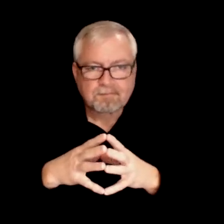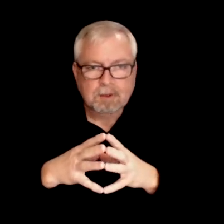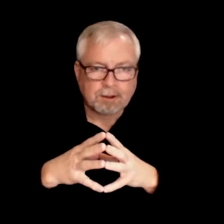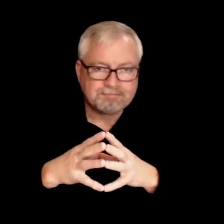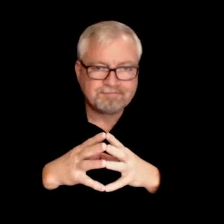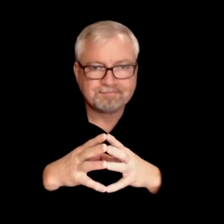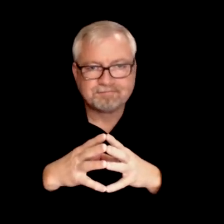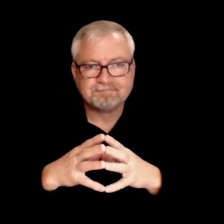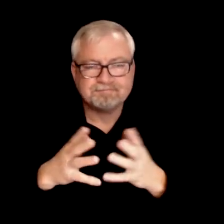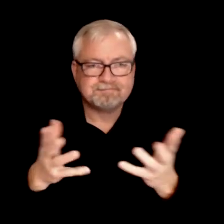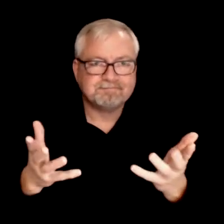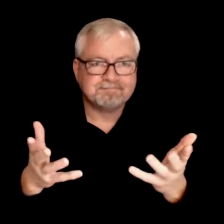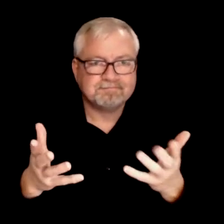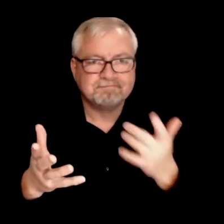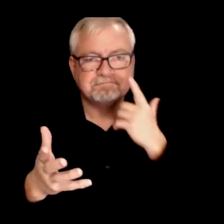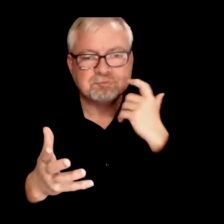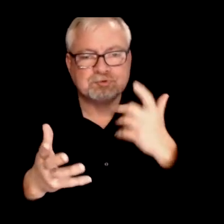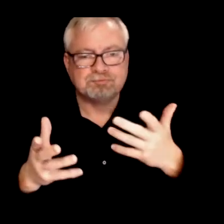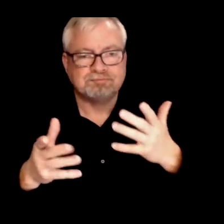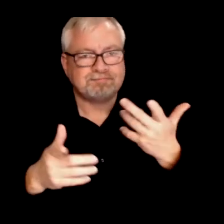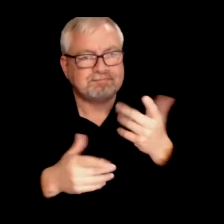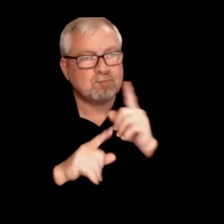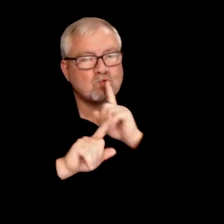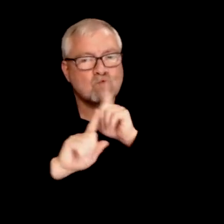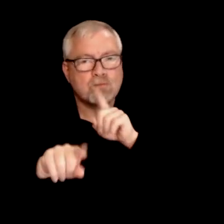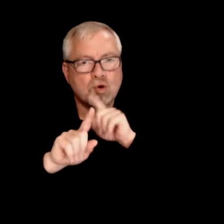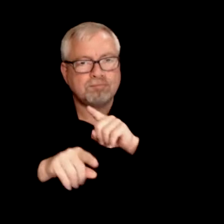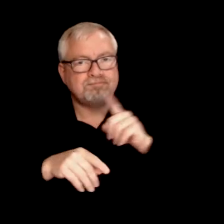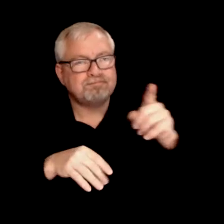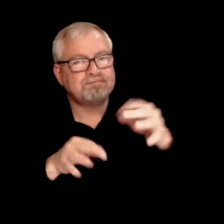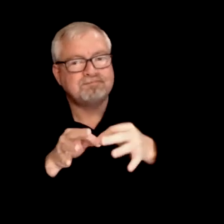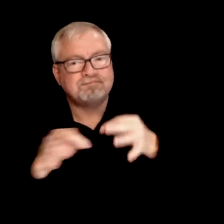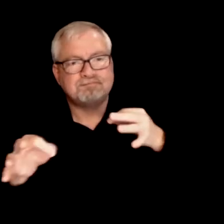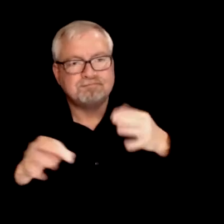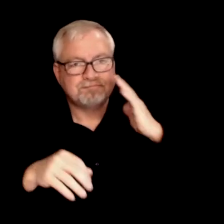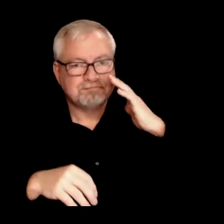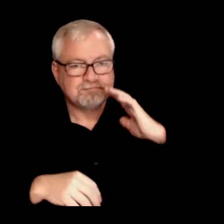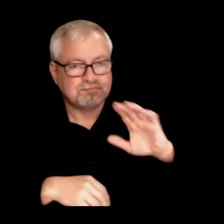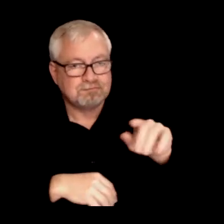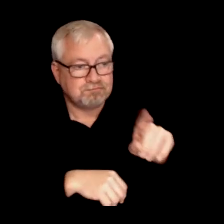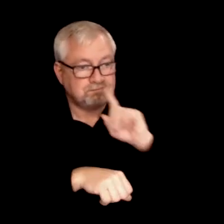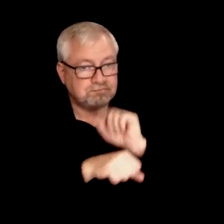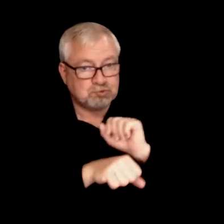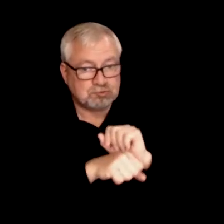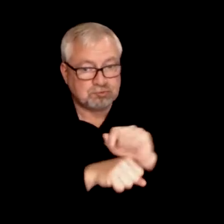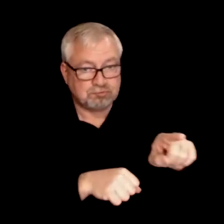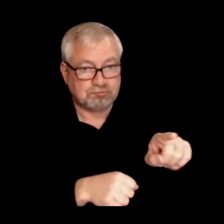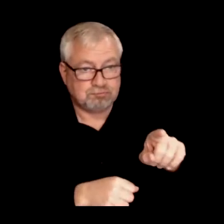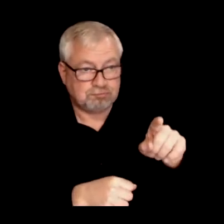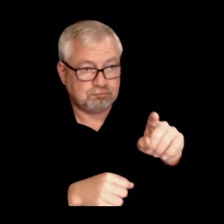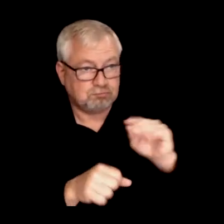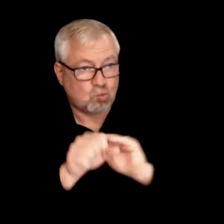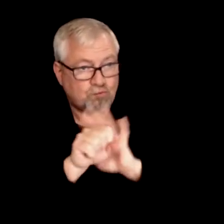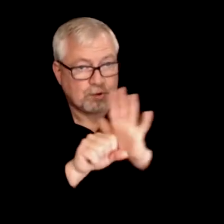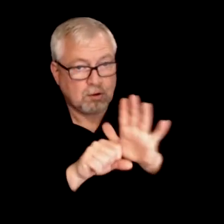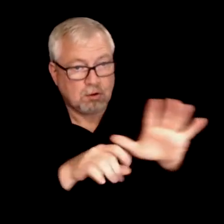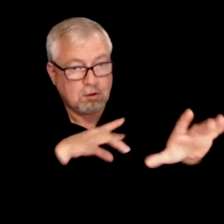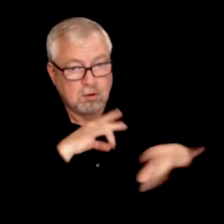lag between cases and hospitalizations and mortality. But I would ask Chris to comment